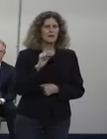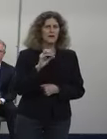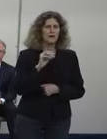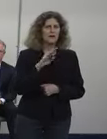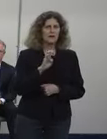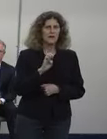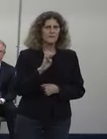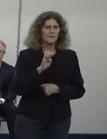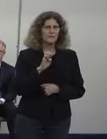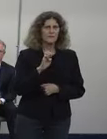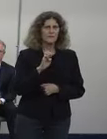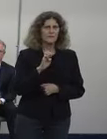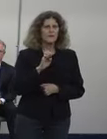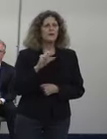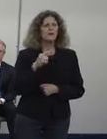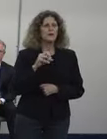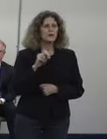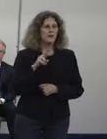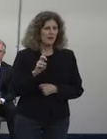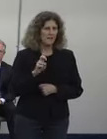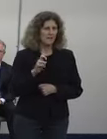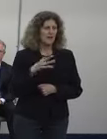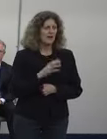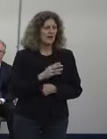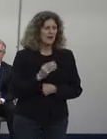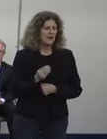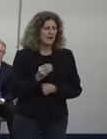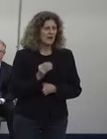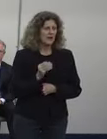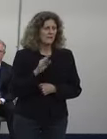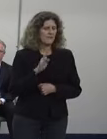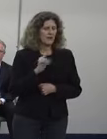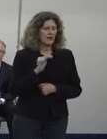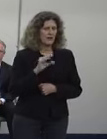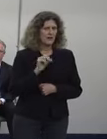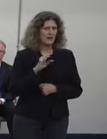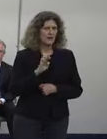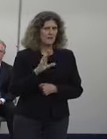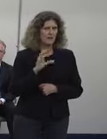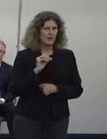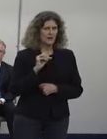the handle for the Buncombe County Health and Human Services Facebook page is